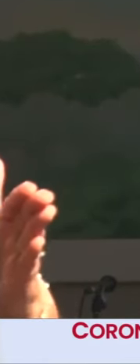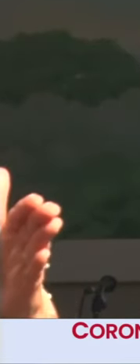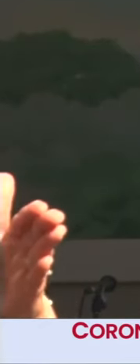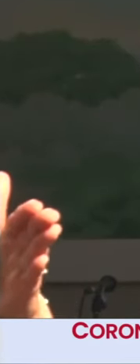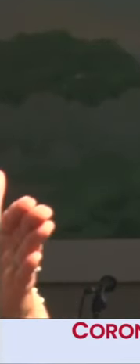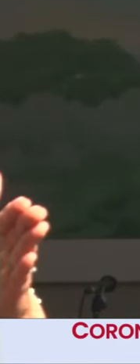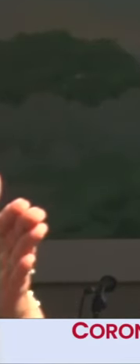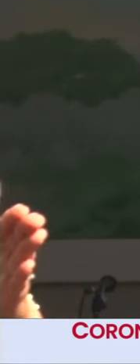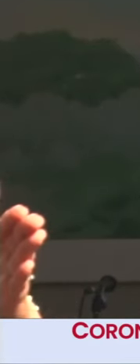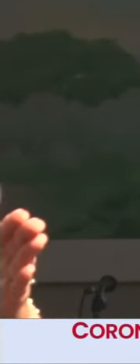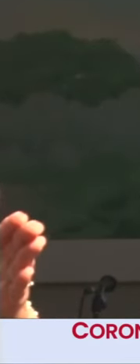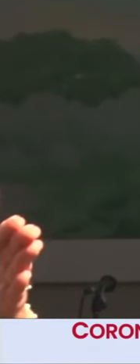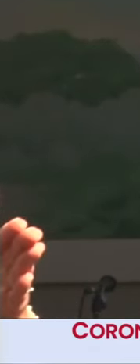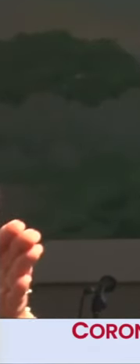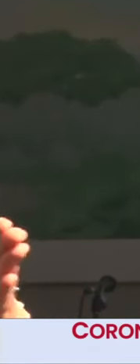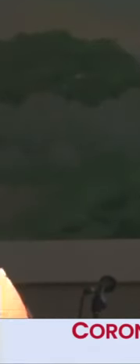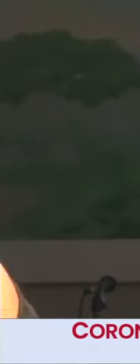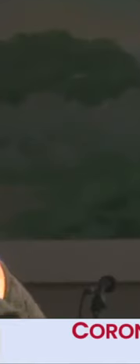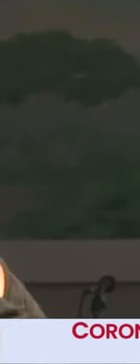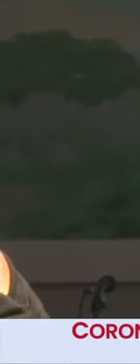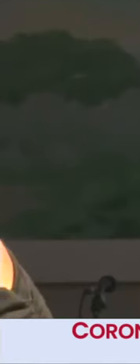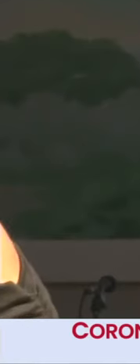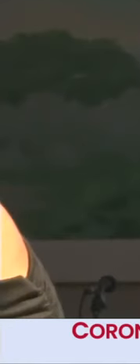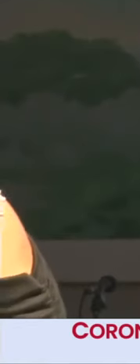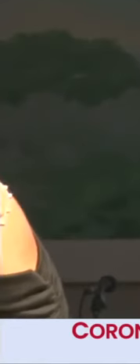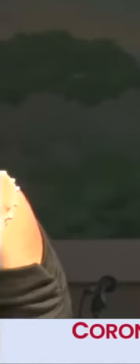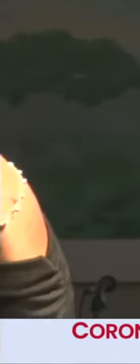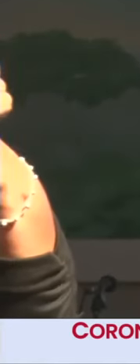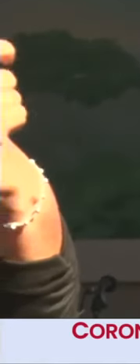is going to lead.